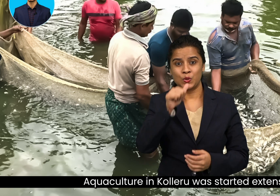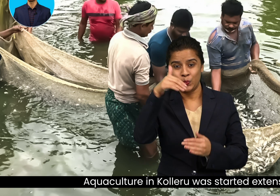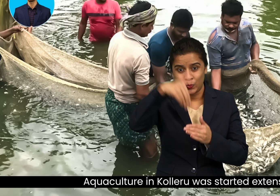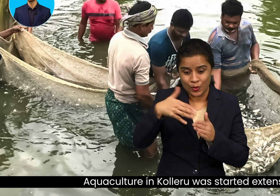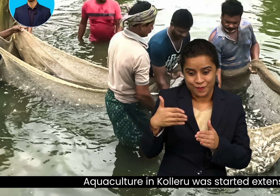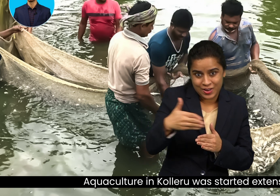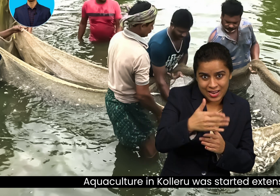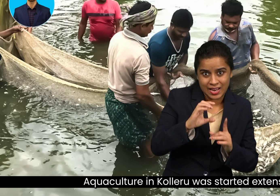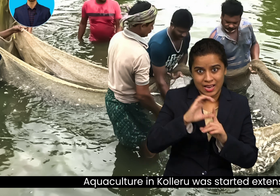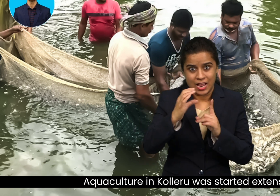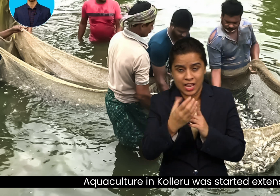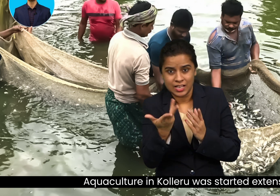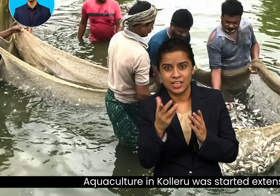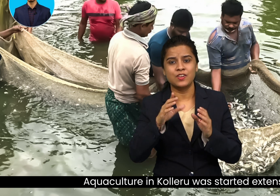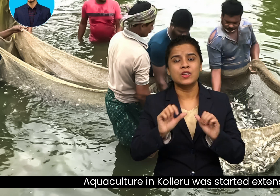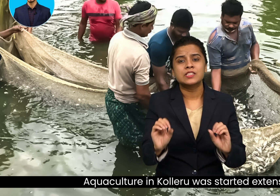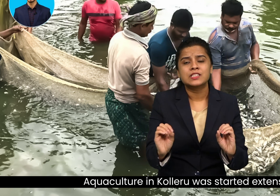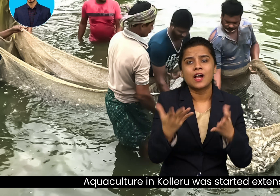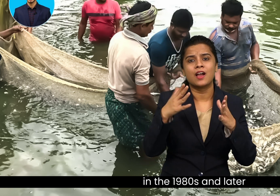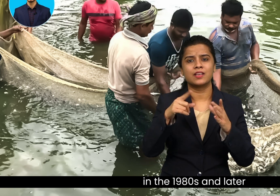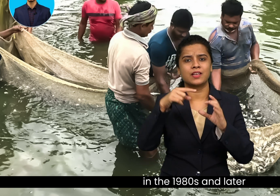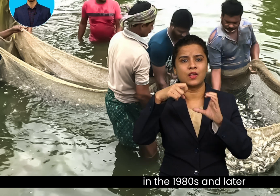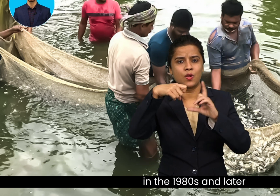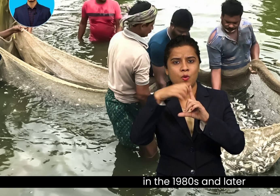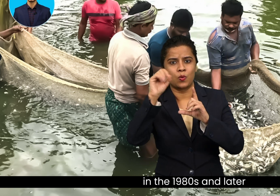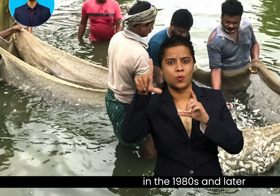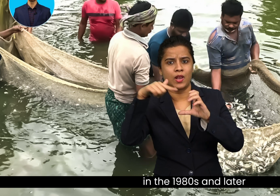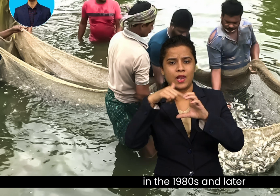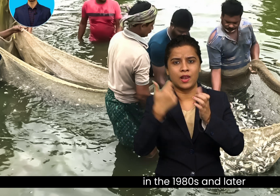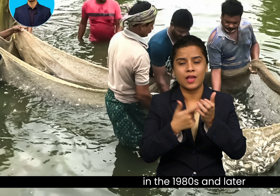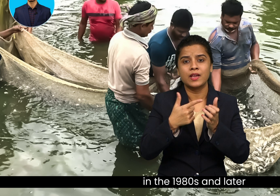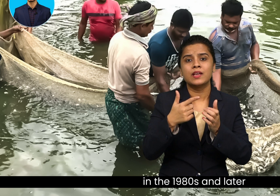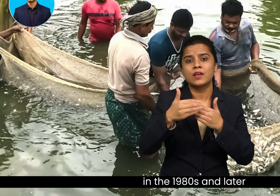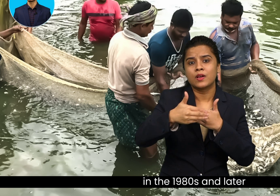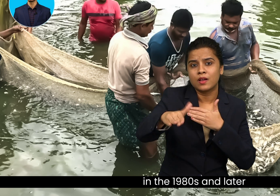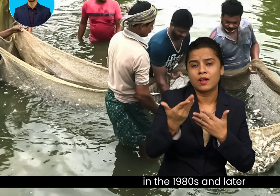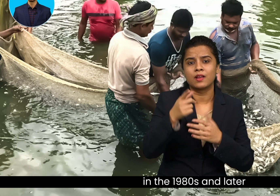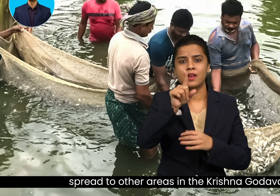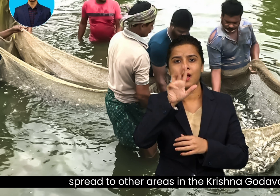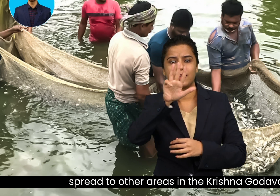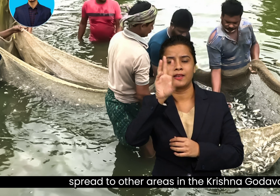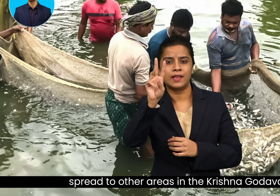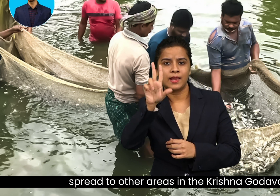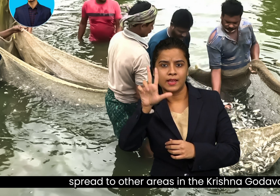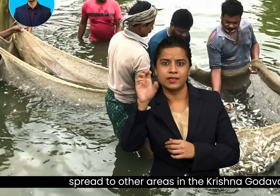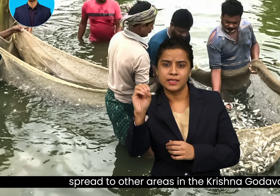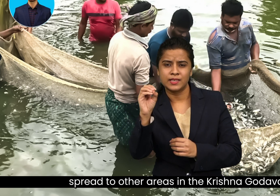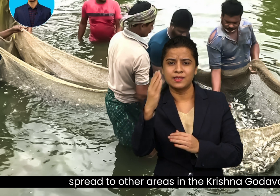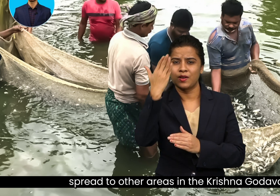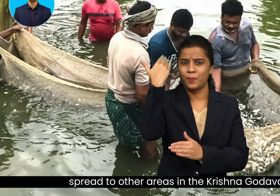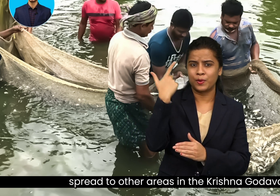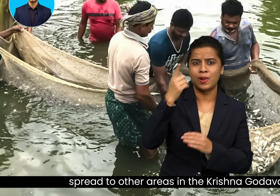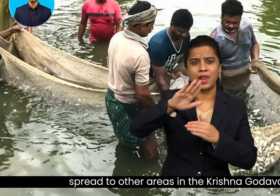Aquaculture in Kolleru was started extensively in the 1980s and later spread to other